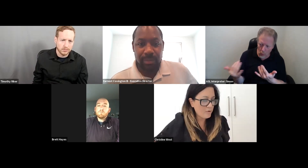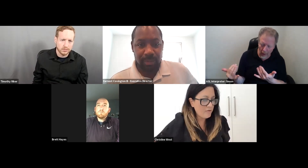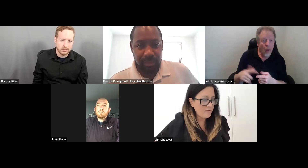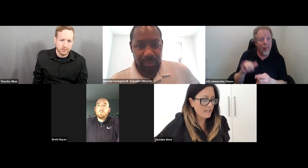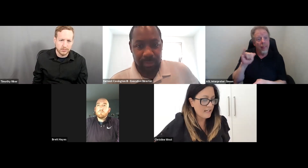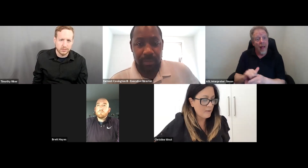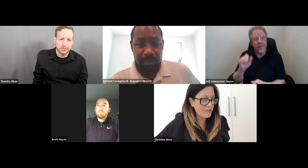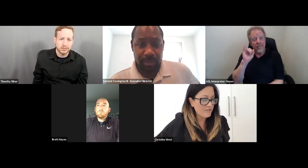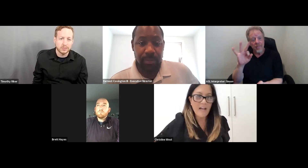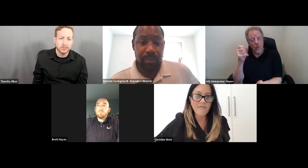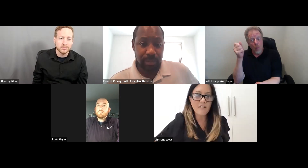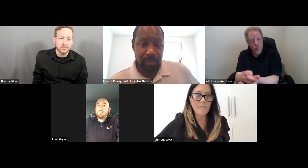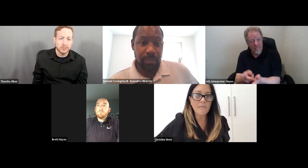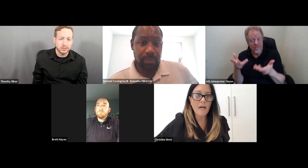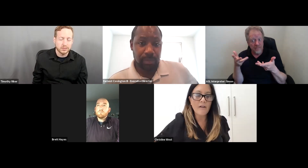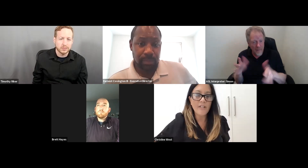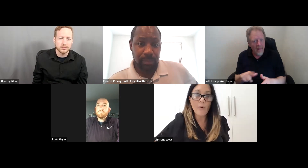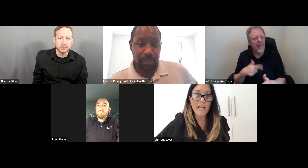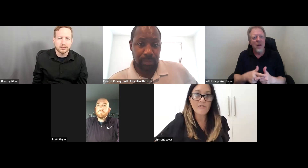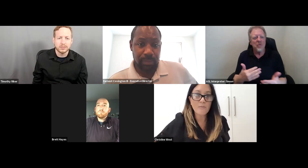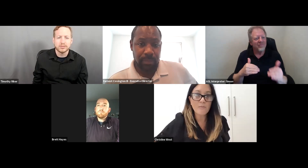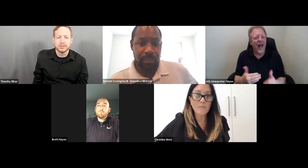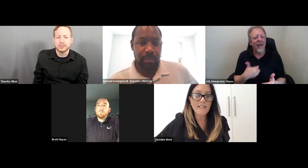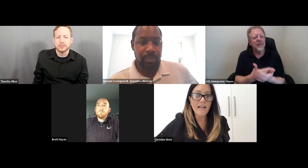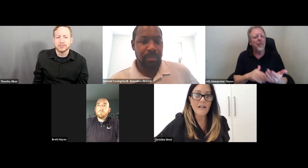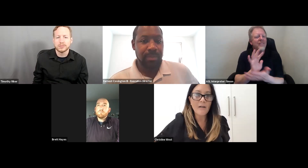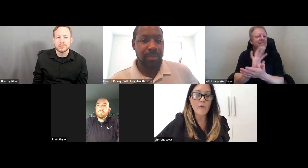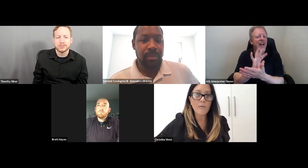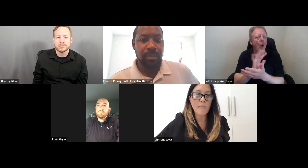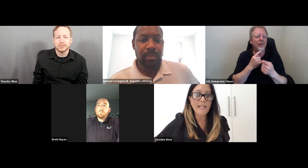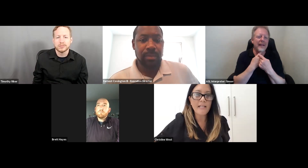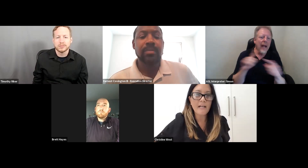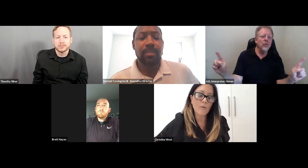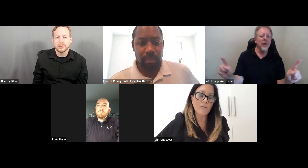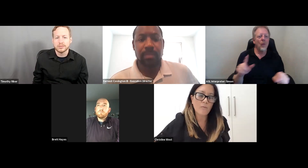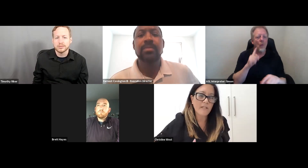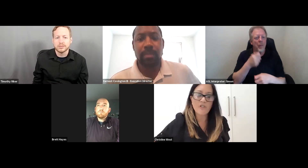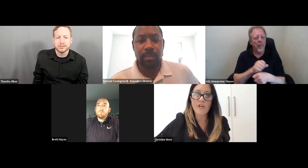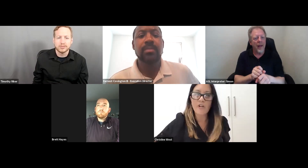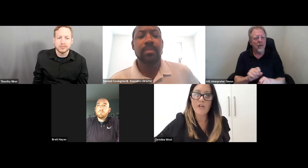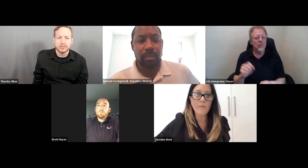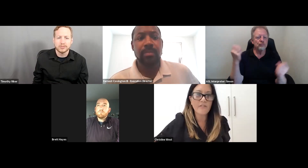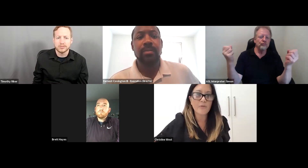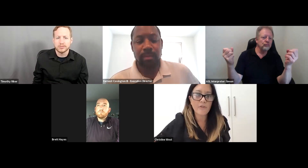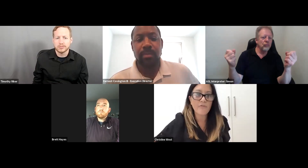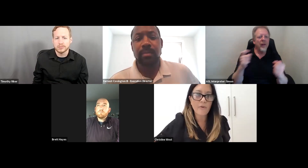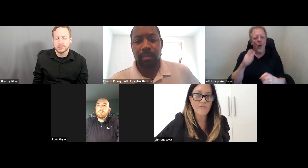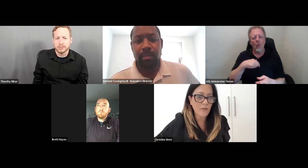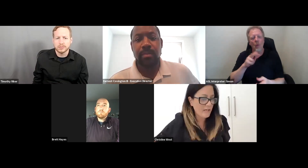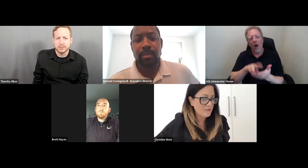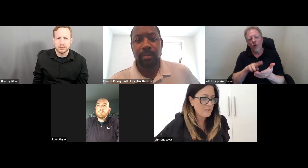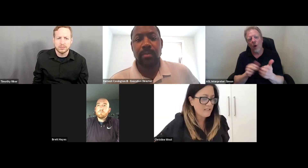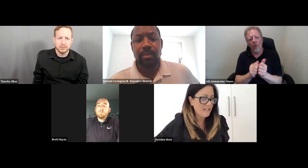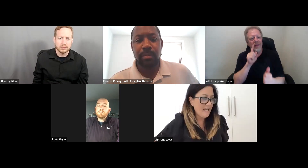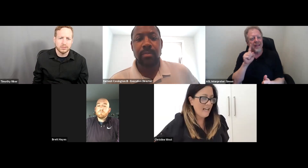that is approved, we just have some video announcements that we will be making. We'll be contracting with a deaf interpreter for